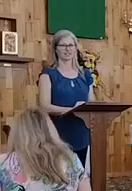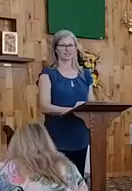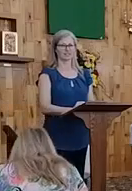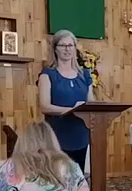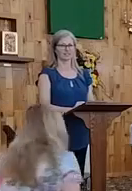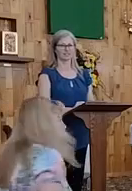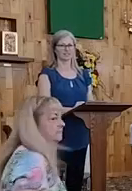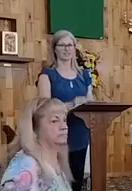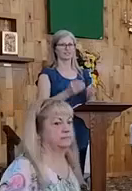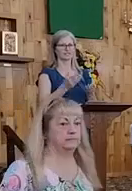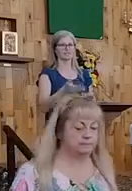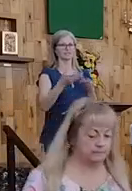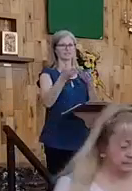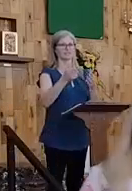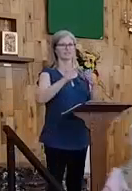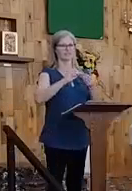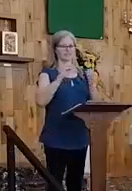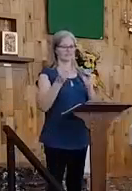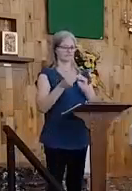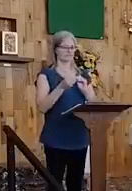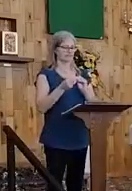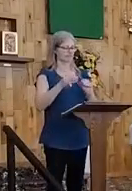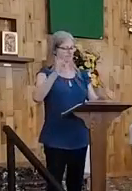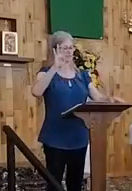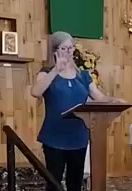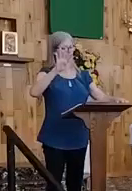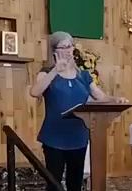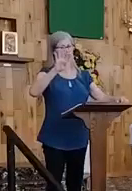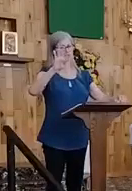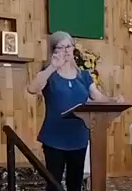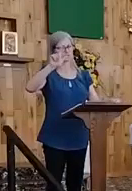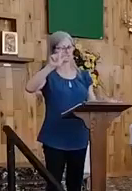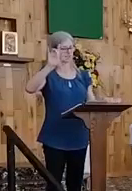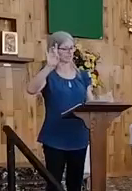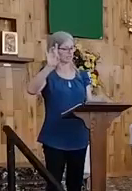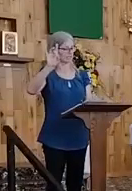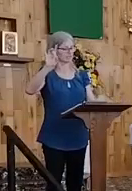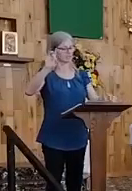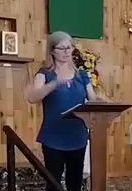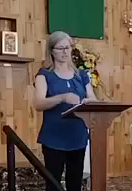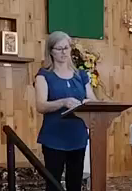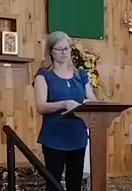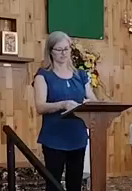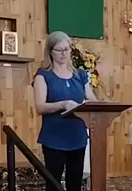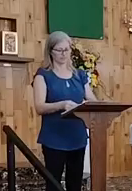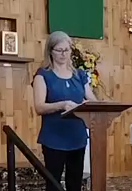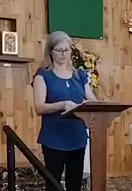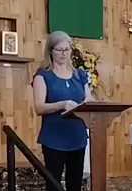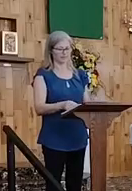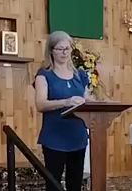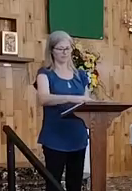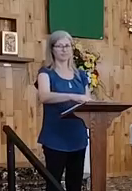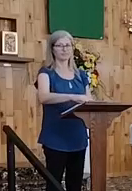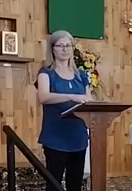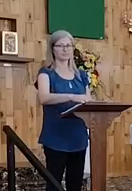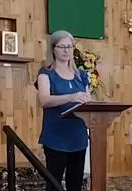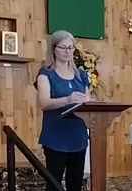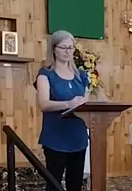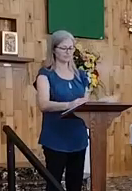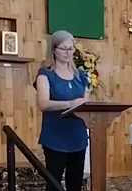Our offertory found in Heritage Missal is number 428. Only in this I want. 428.